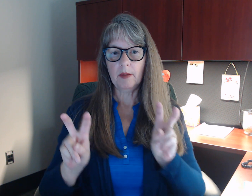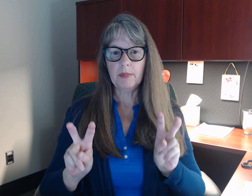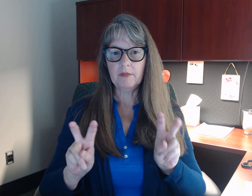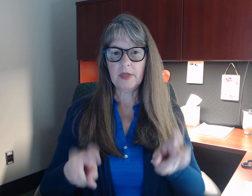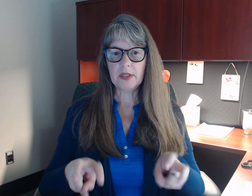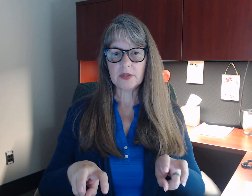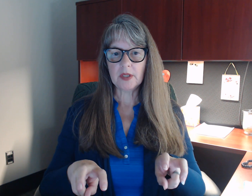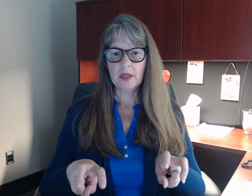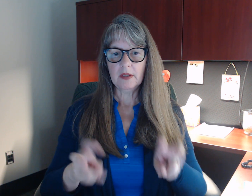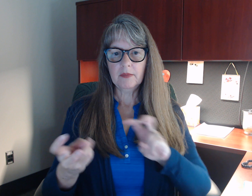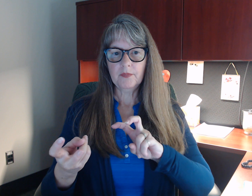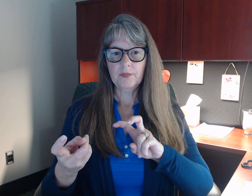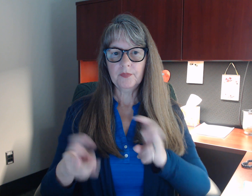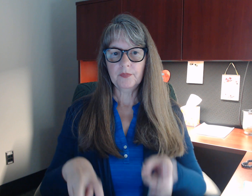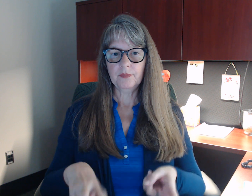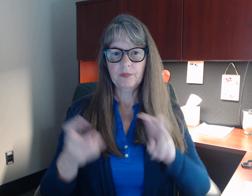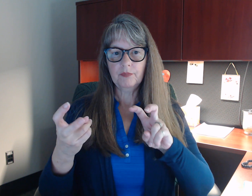Bent V's.